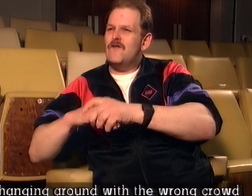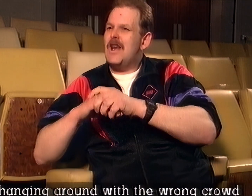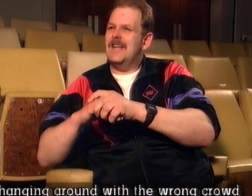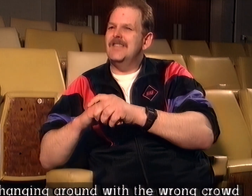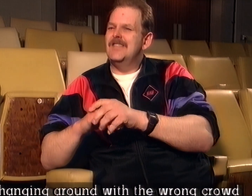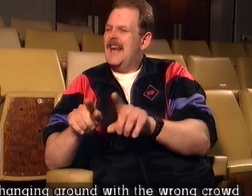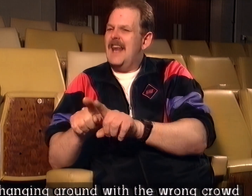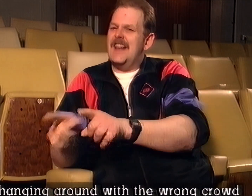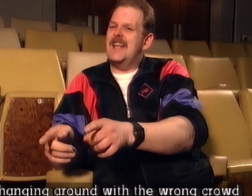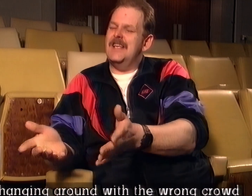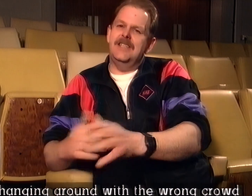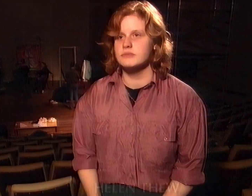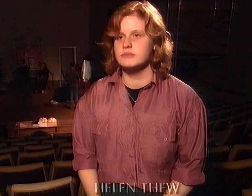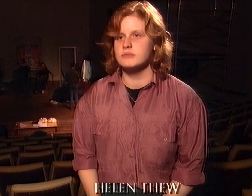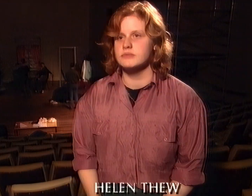hanging around with the wrong crowd.